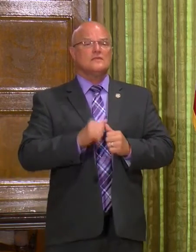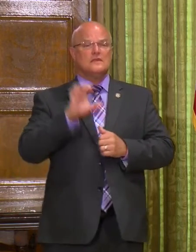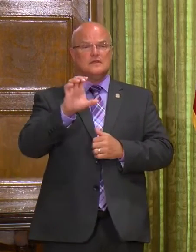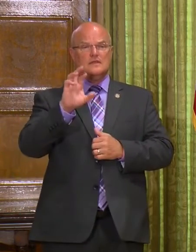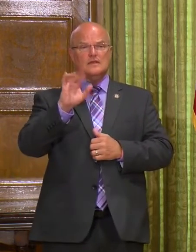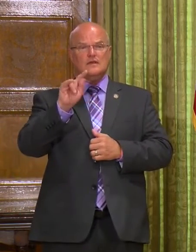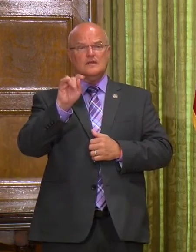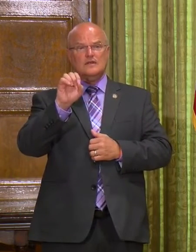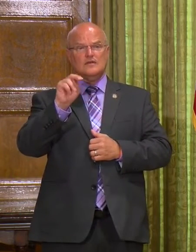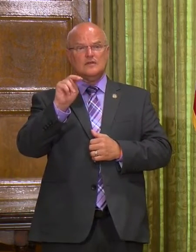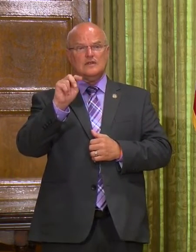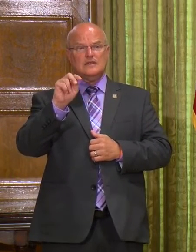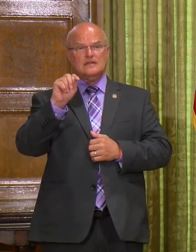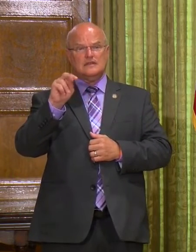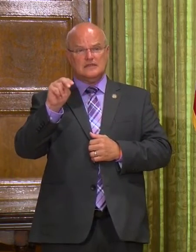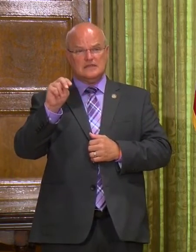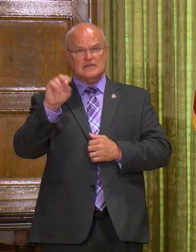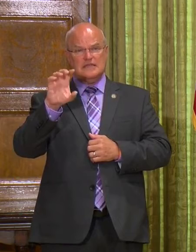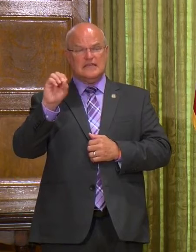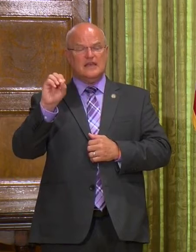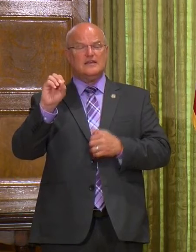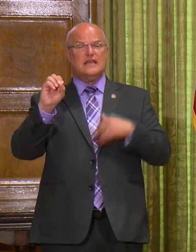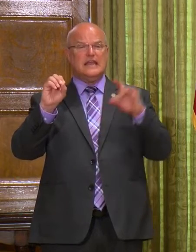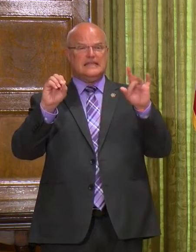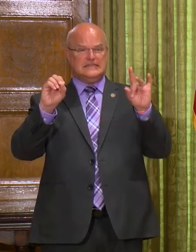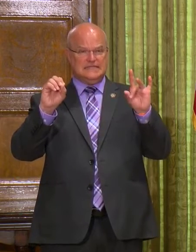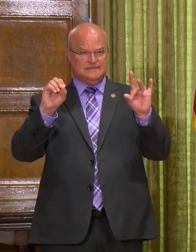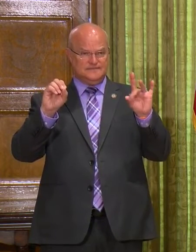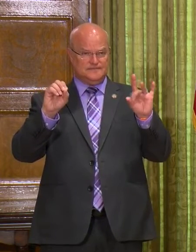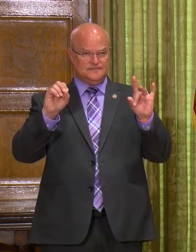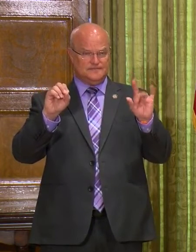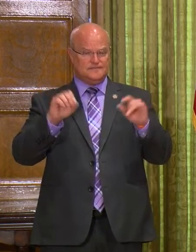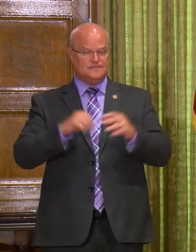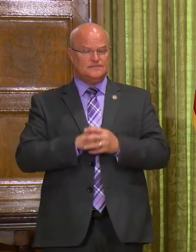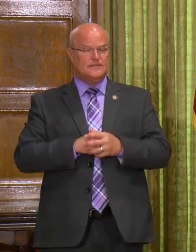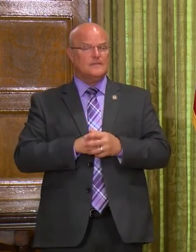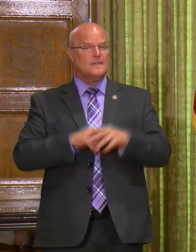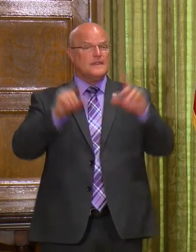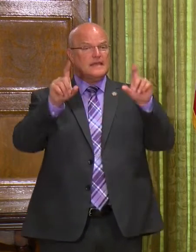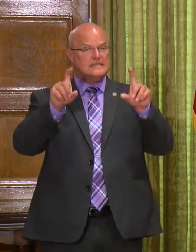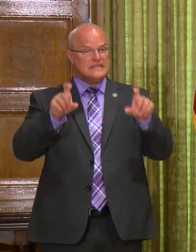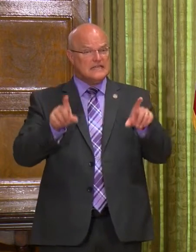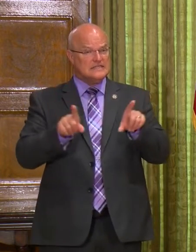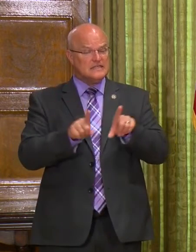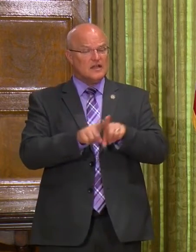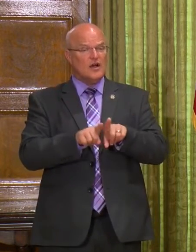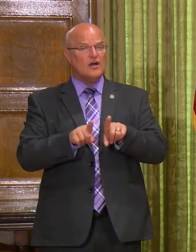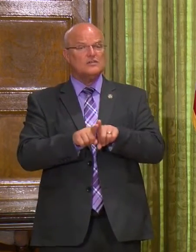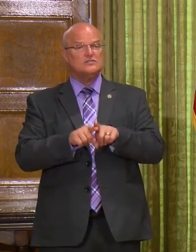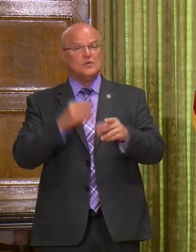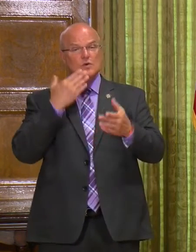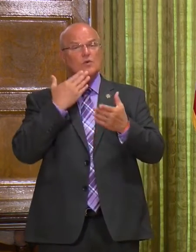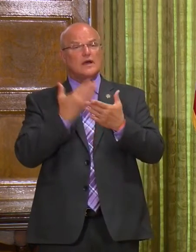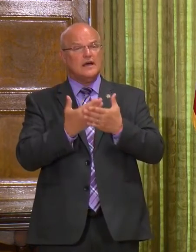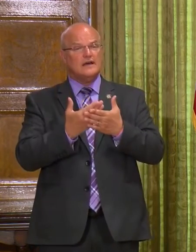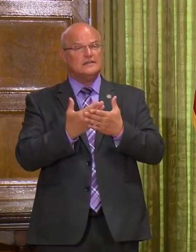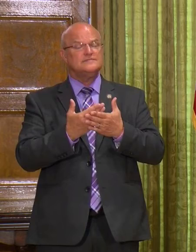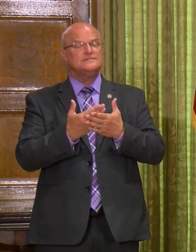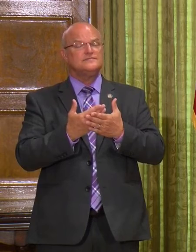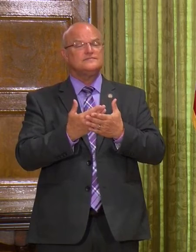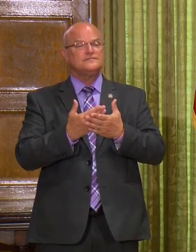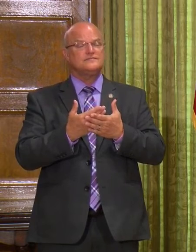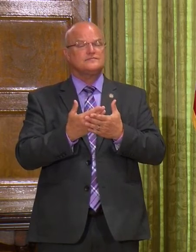Crittenden County also had 18 cases. In terms of testing, we're also doing well there.